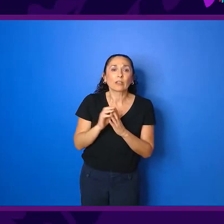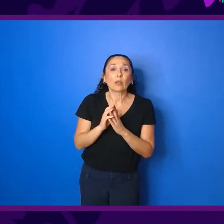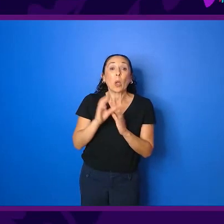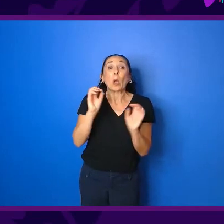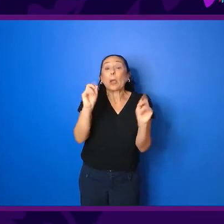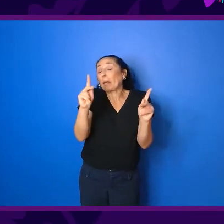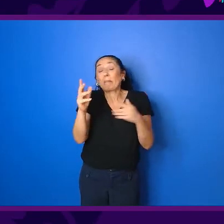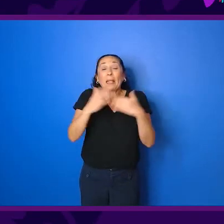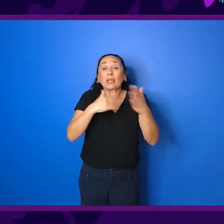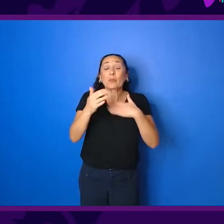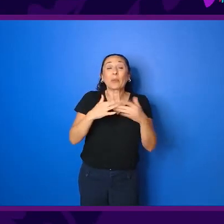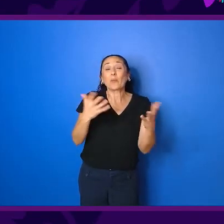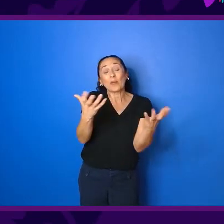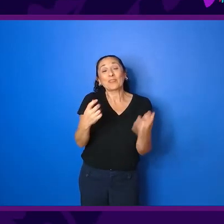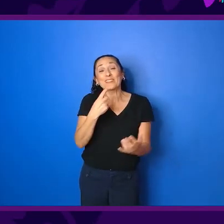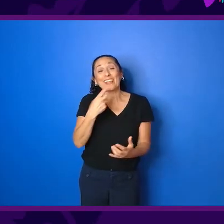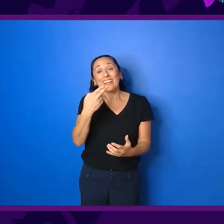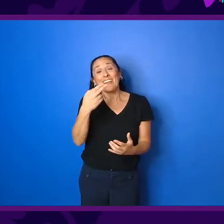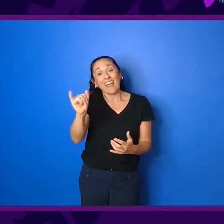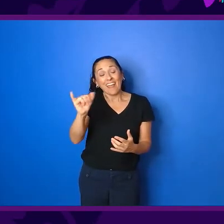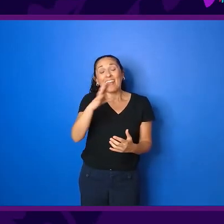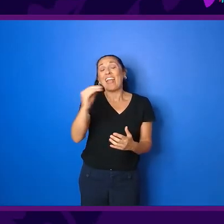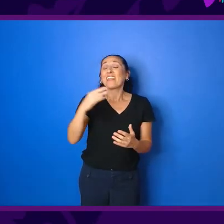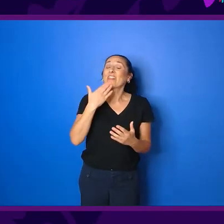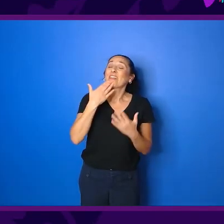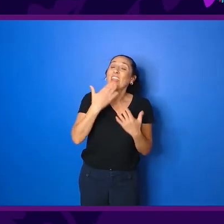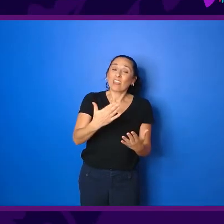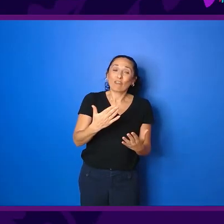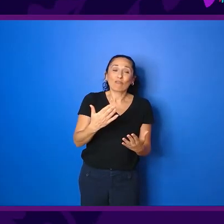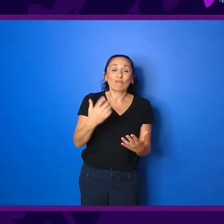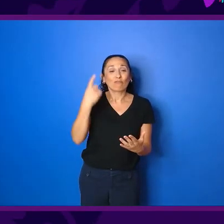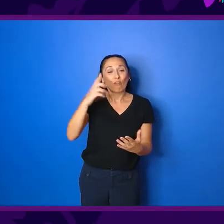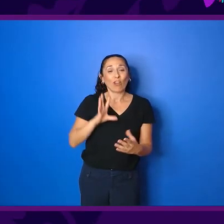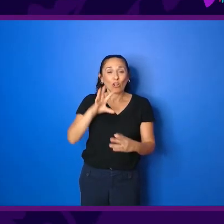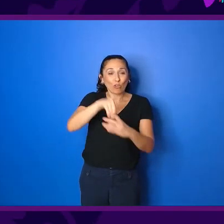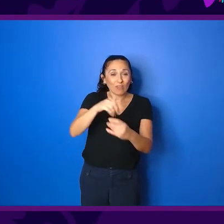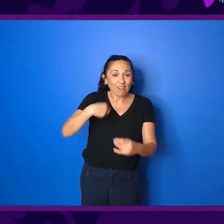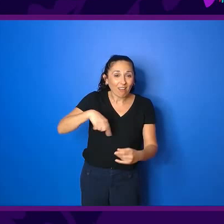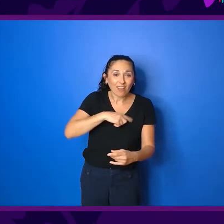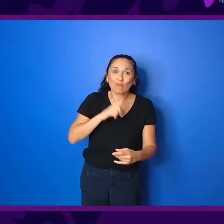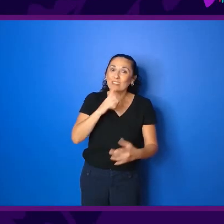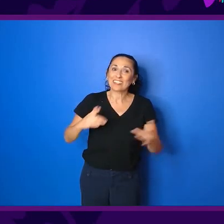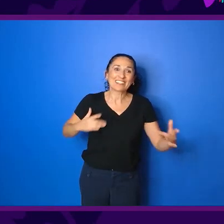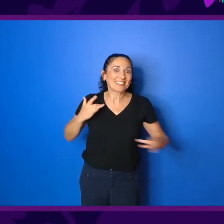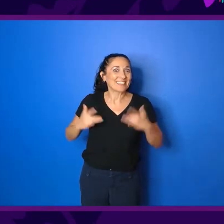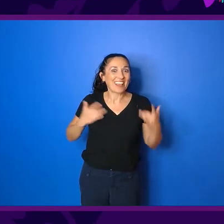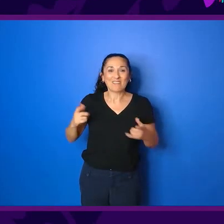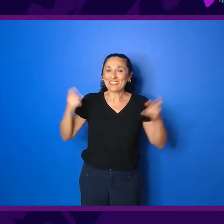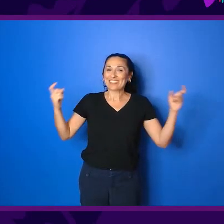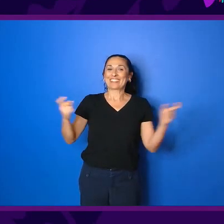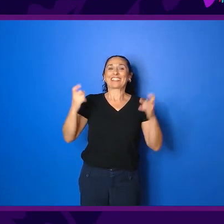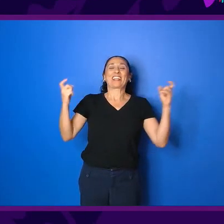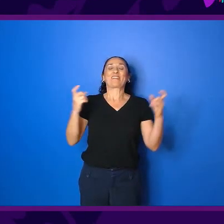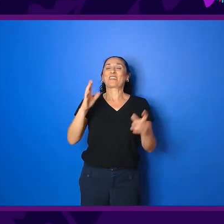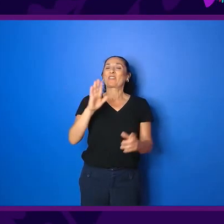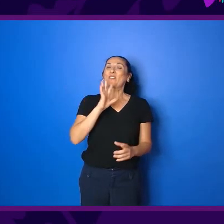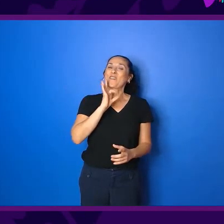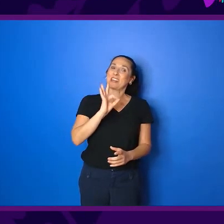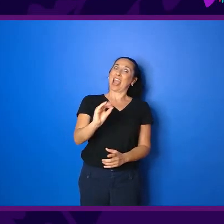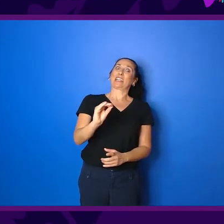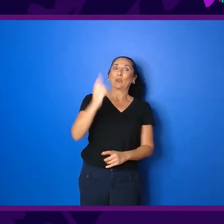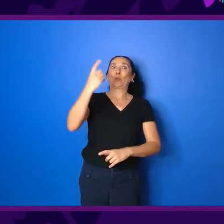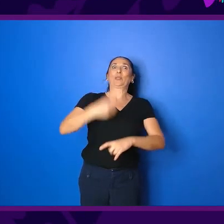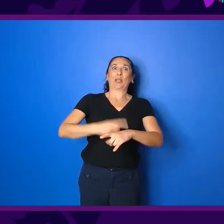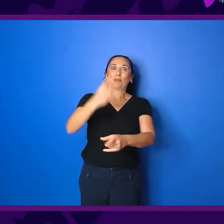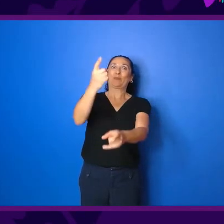Anyway, we just wanted to say thank you so much for having us. We're really excited to be here to celebrate. Yes, you're 90 once.